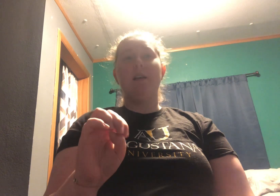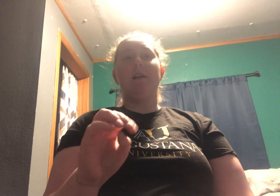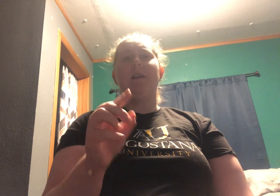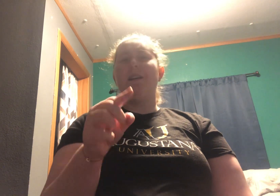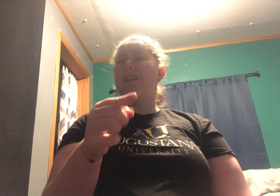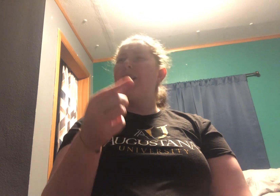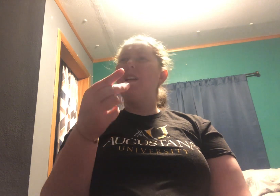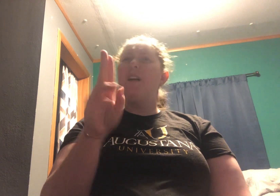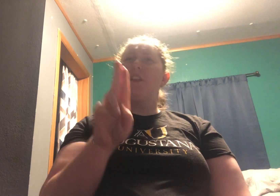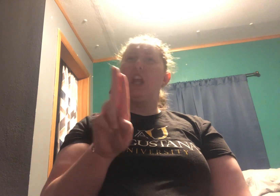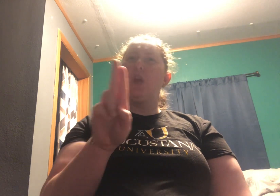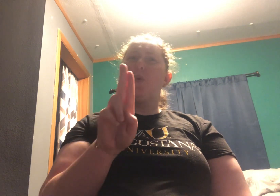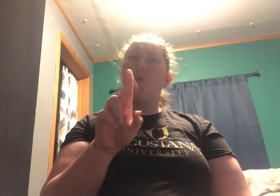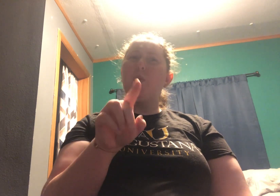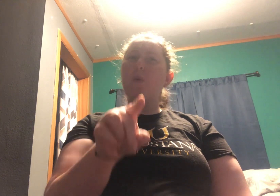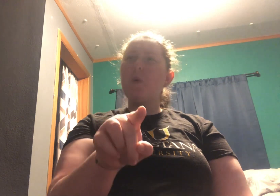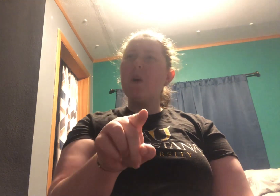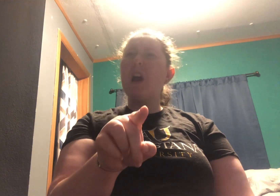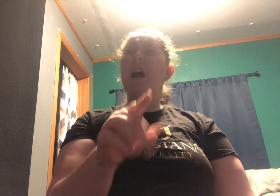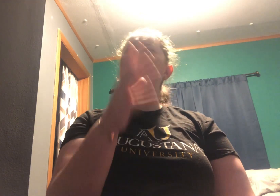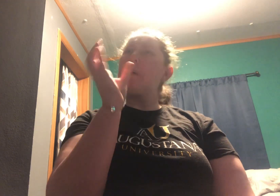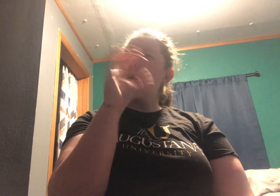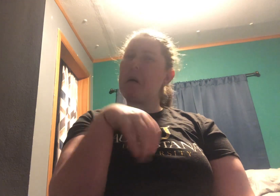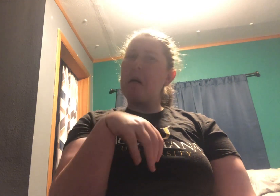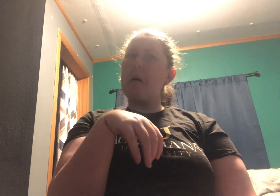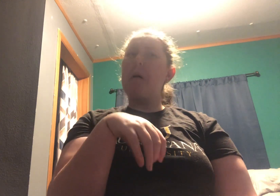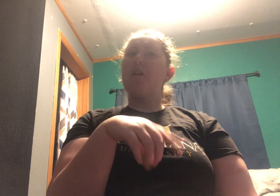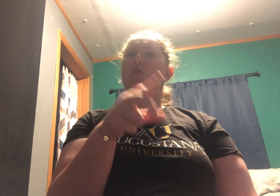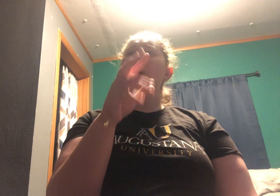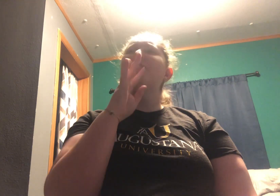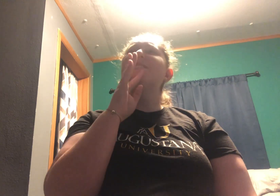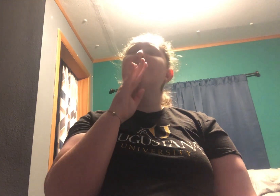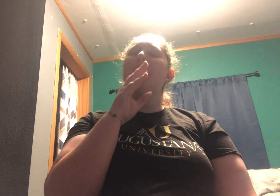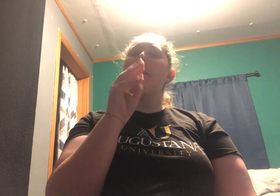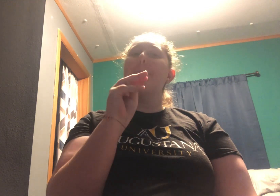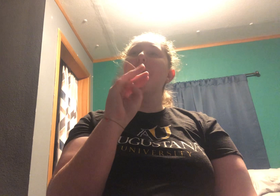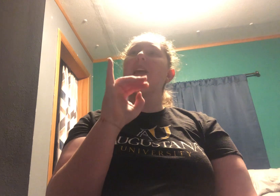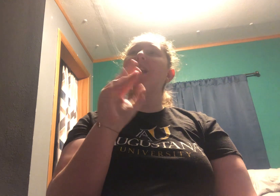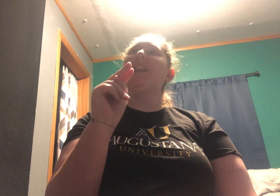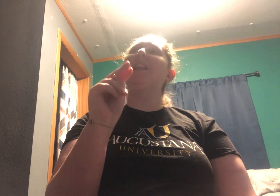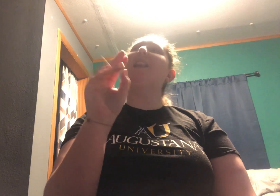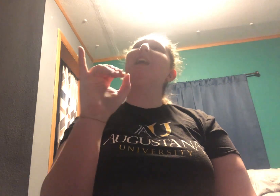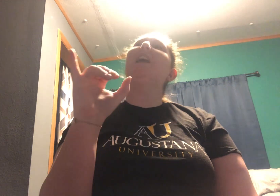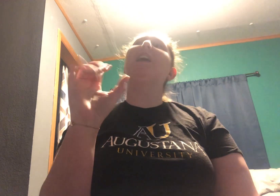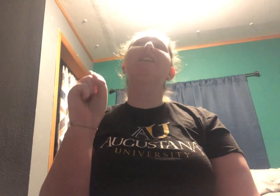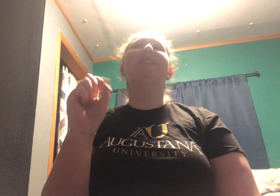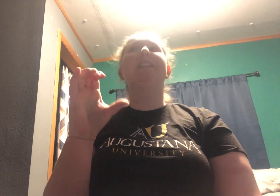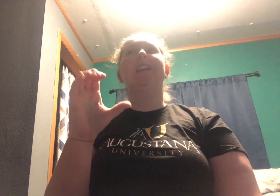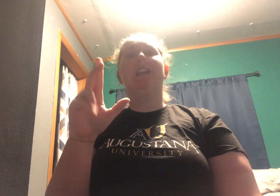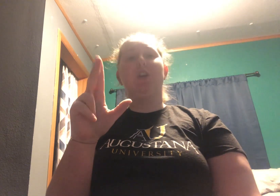so weird. You know, when we pronounce this word, we say minuscule. Minuscule. So you'd think it would be an